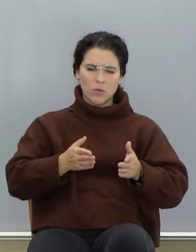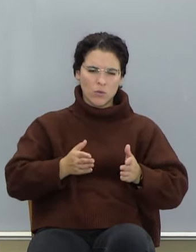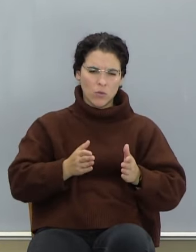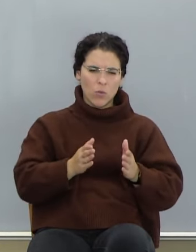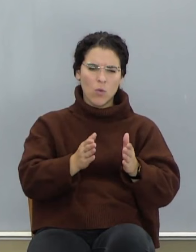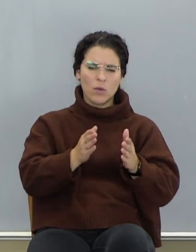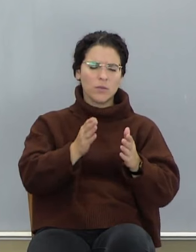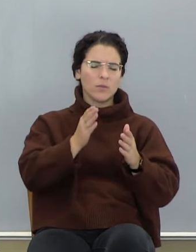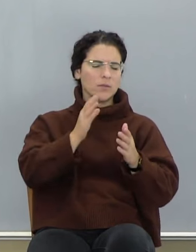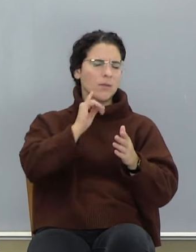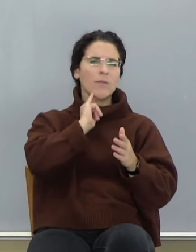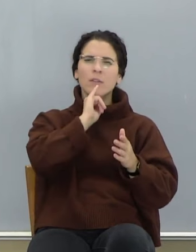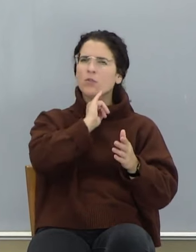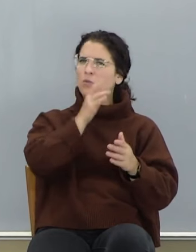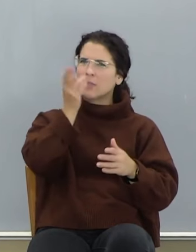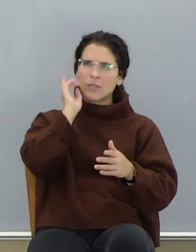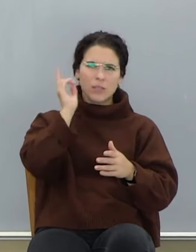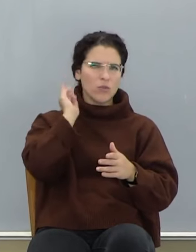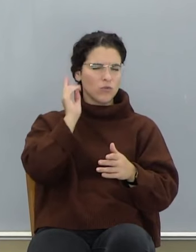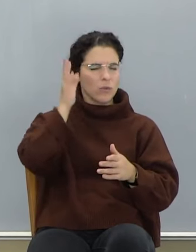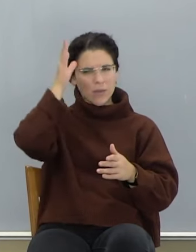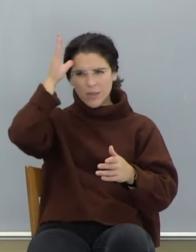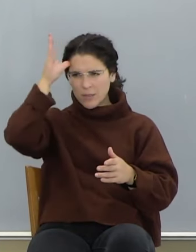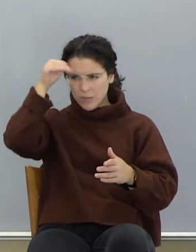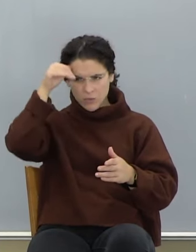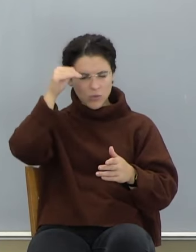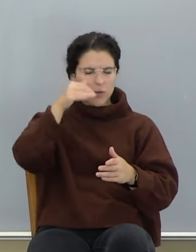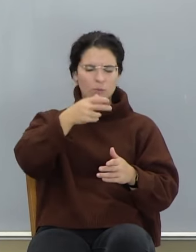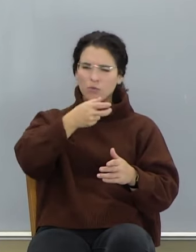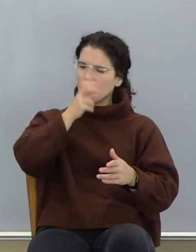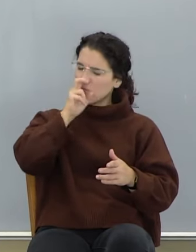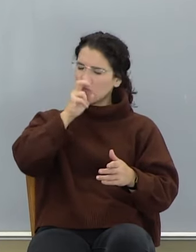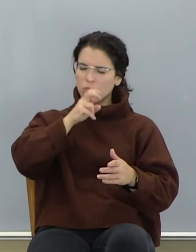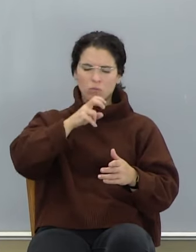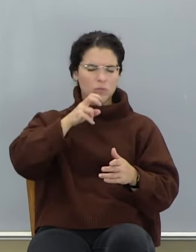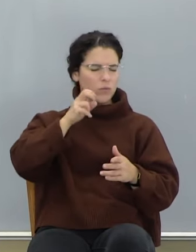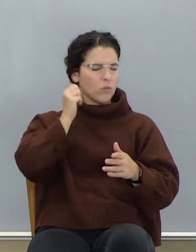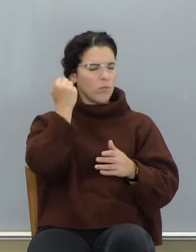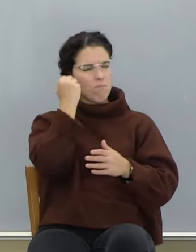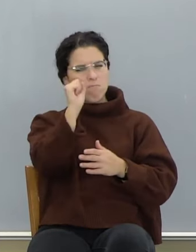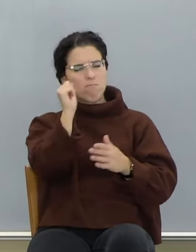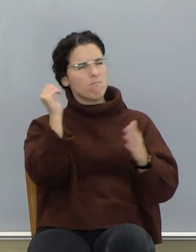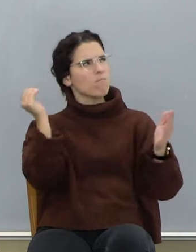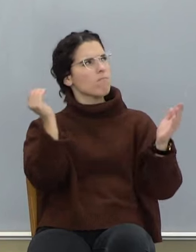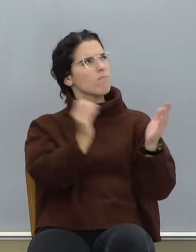Israel's history and obstinance and stiff-necked rebellion against God,